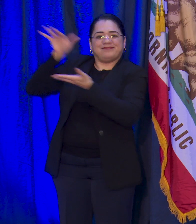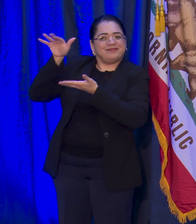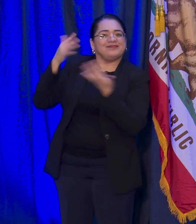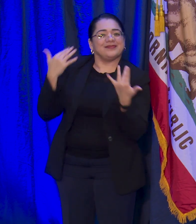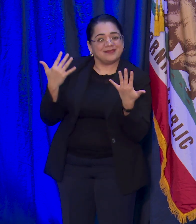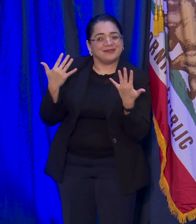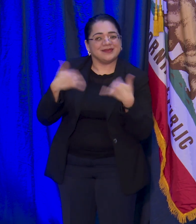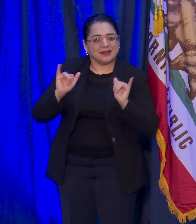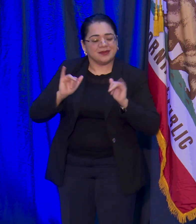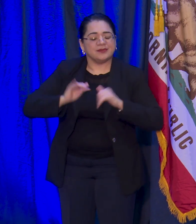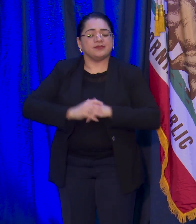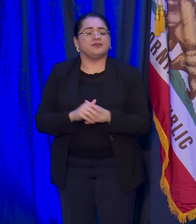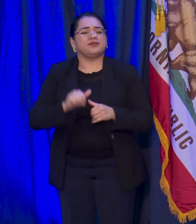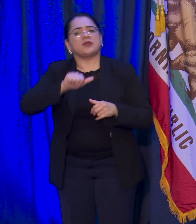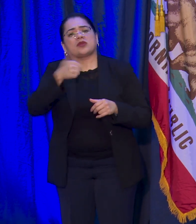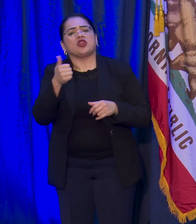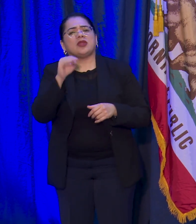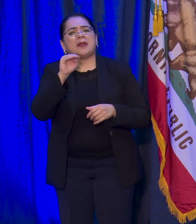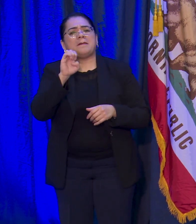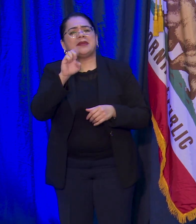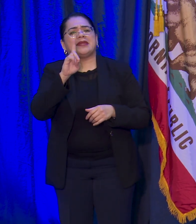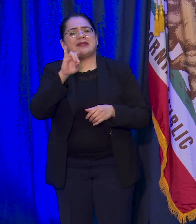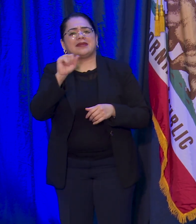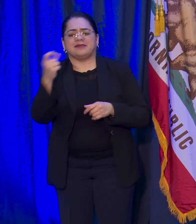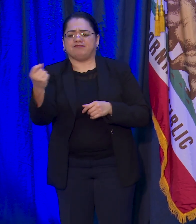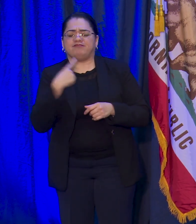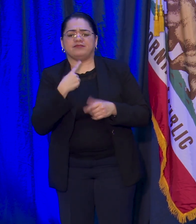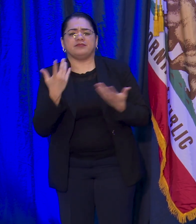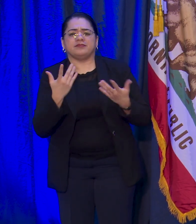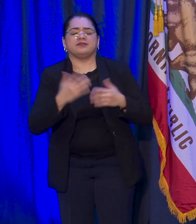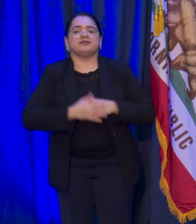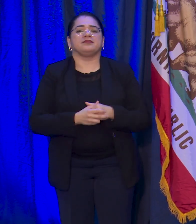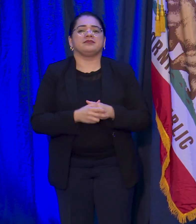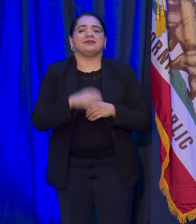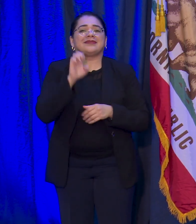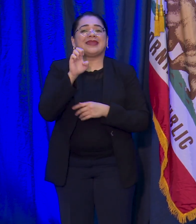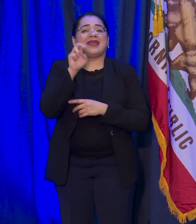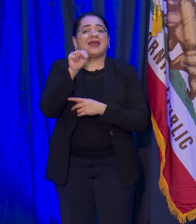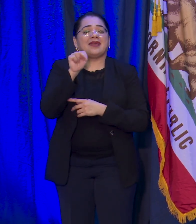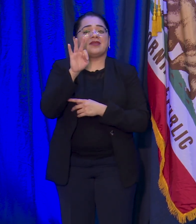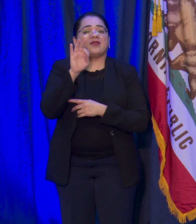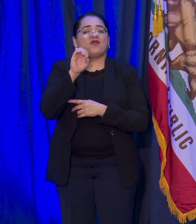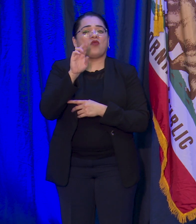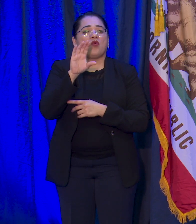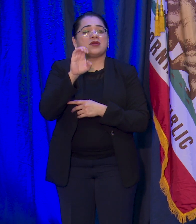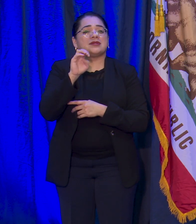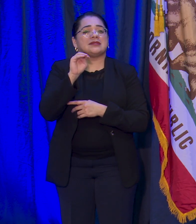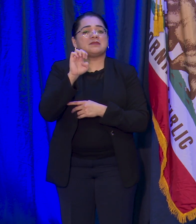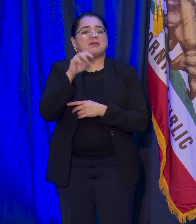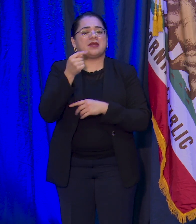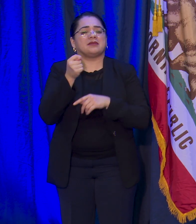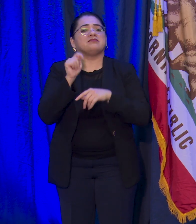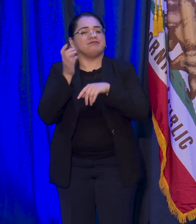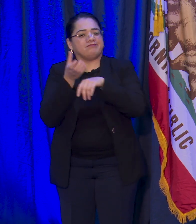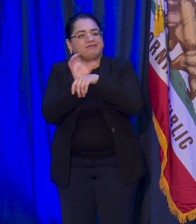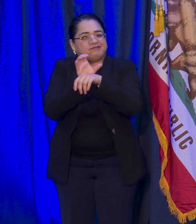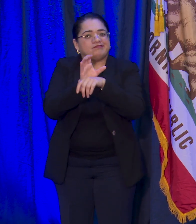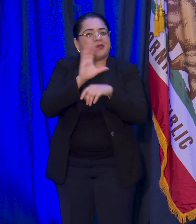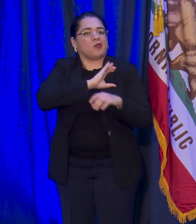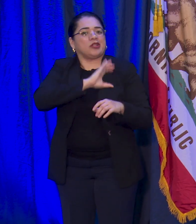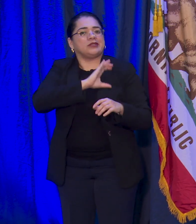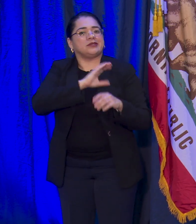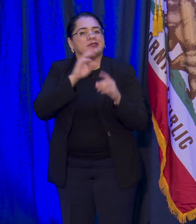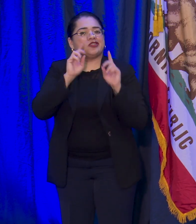got from someone from the media was, what are we doing around enforcement? And what I will say is, what our police